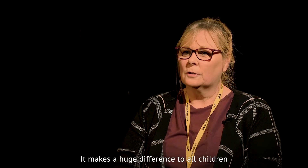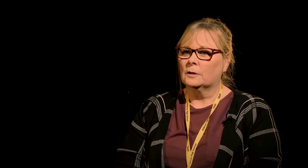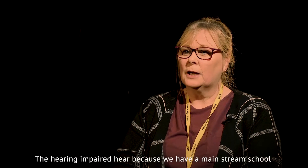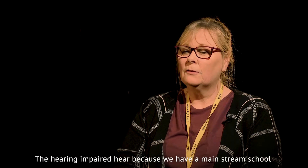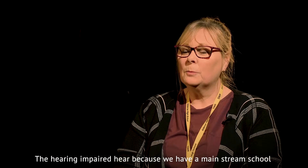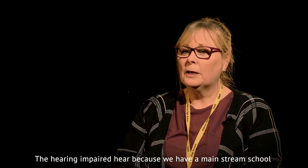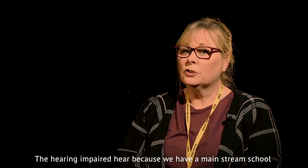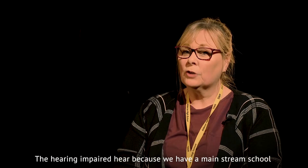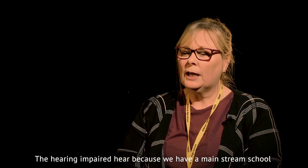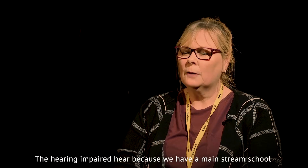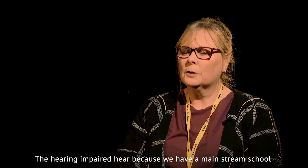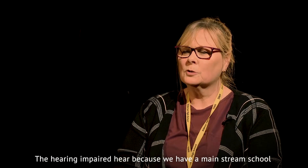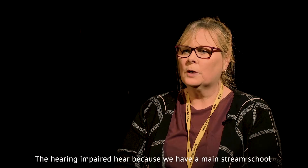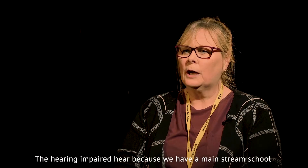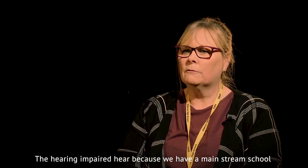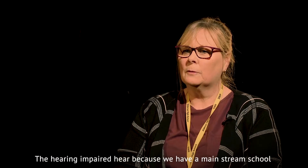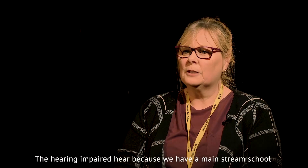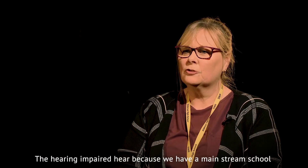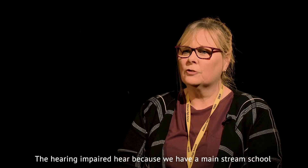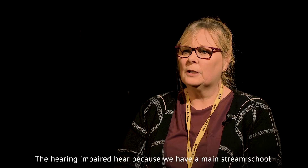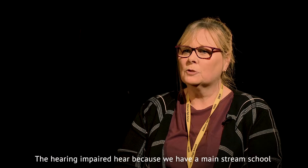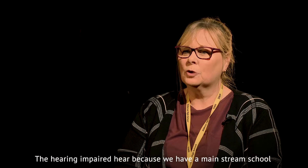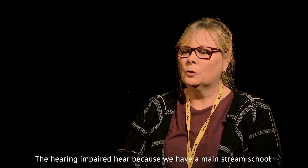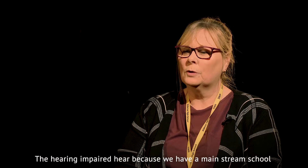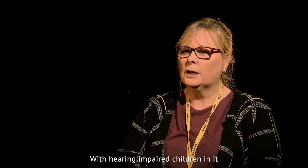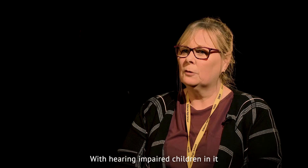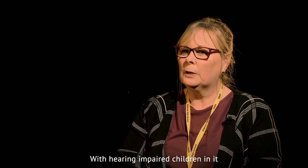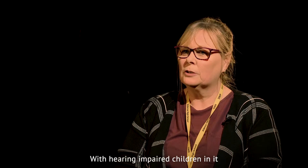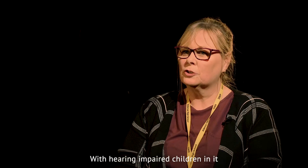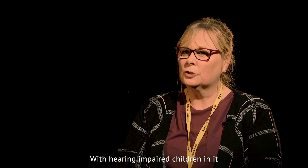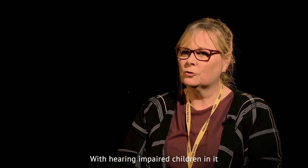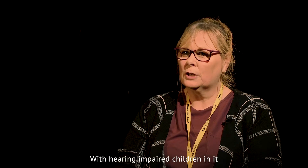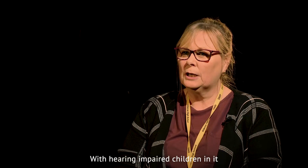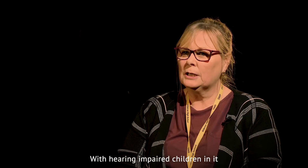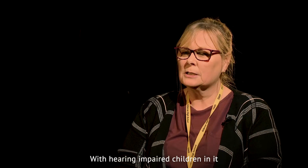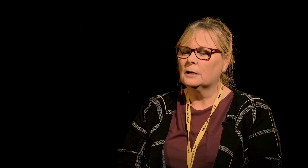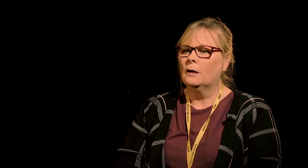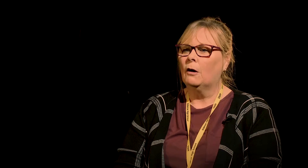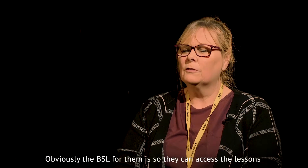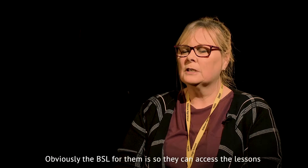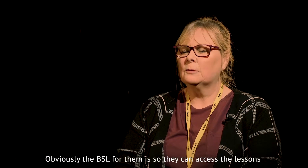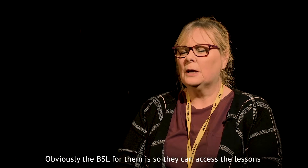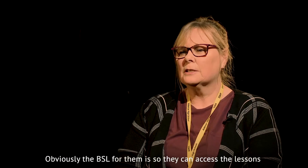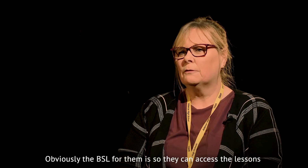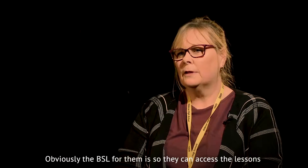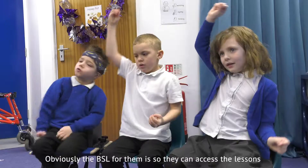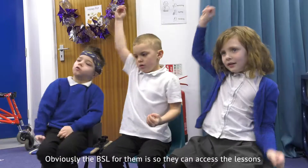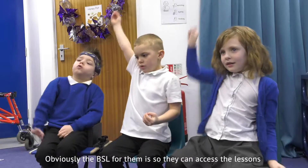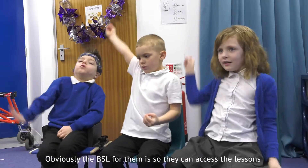children. The hearing impaired children here, because we have a mainstream school with hearing impaired children in it, obviously the BSL for them makes them